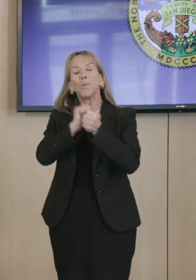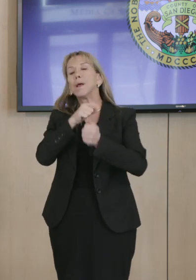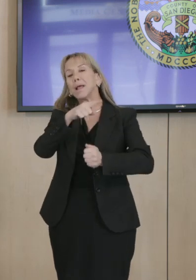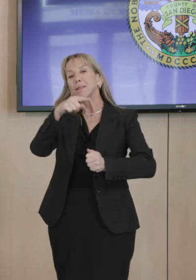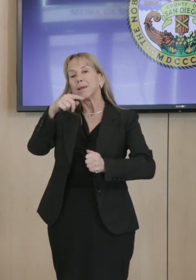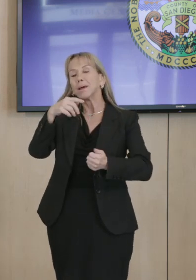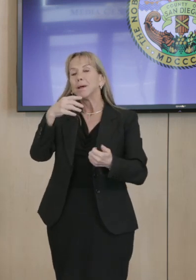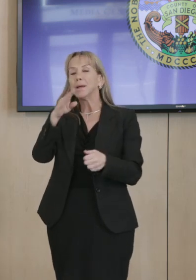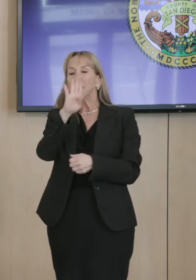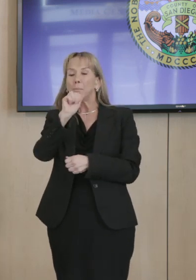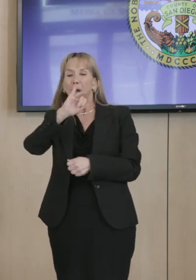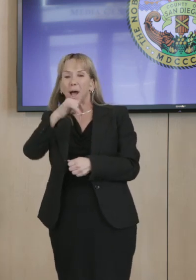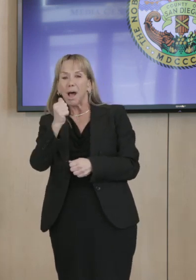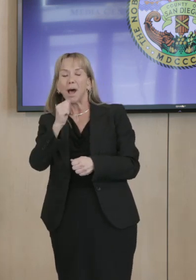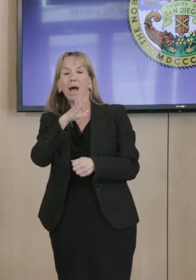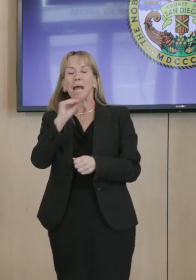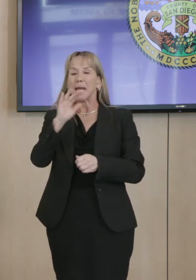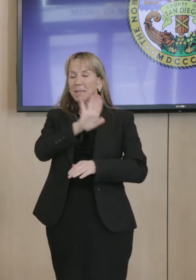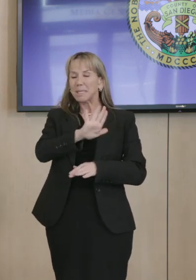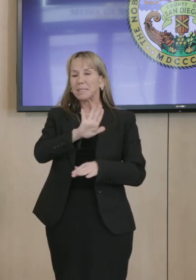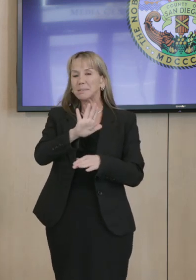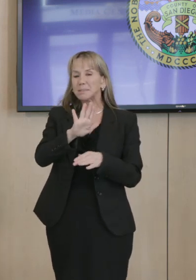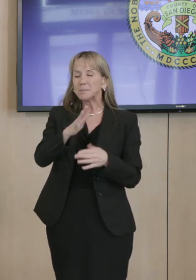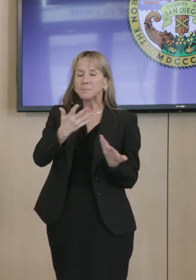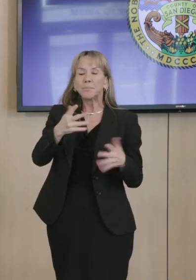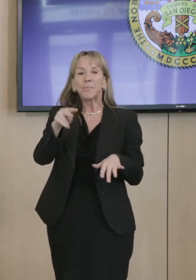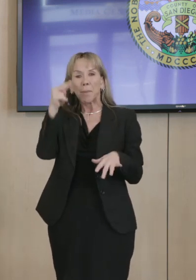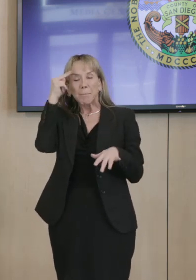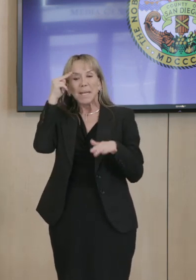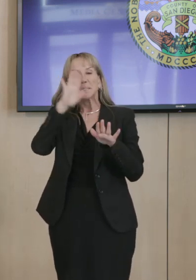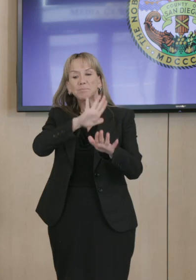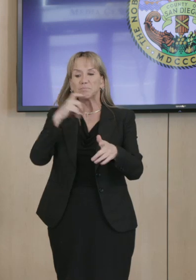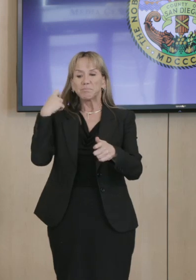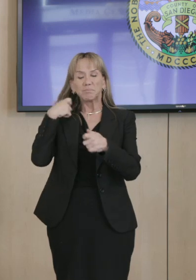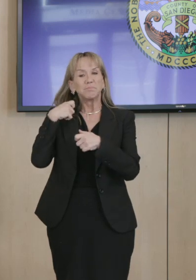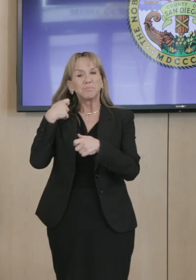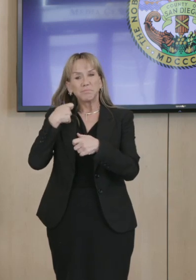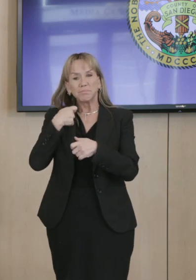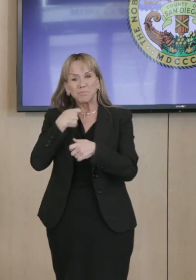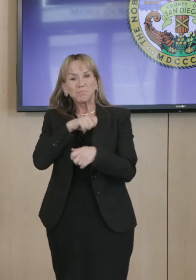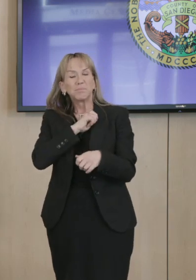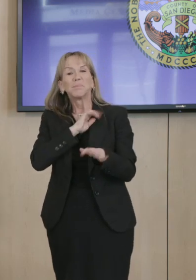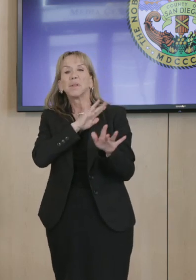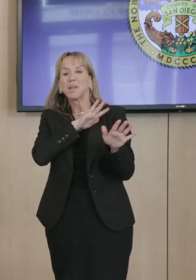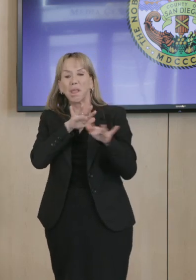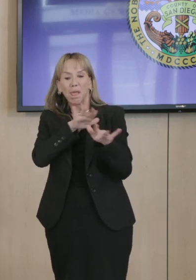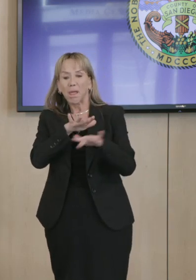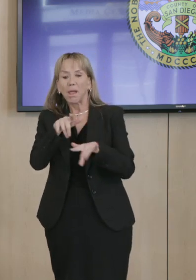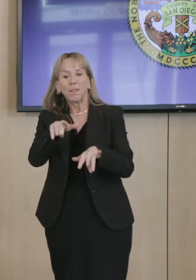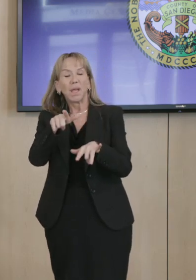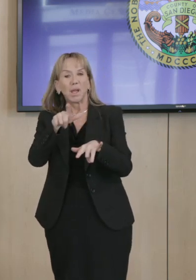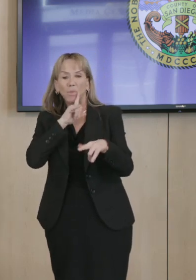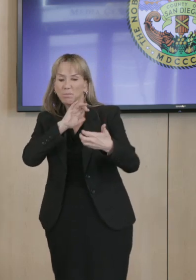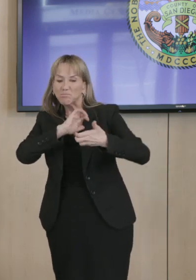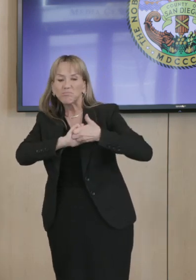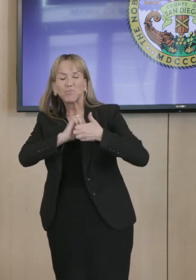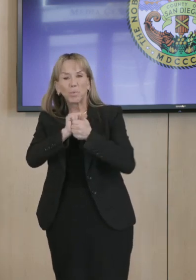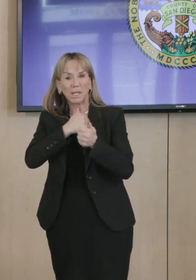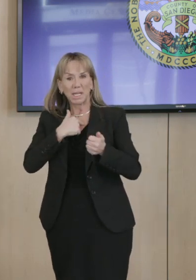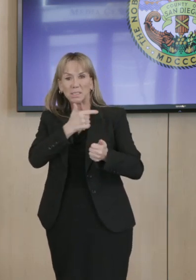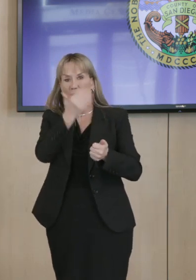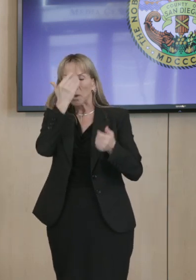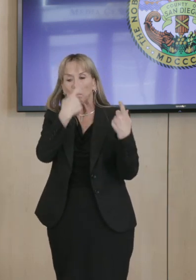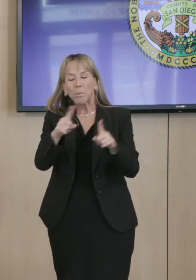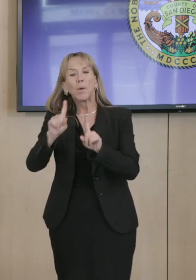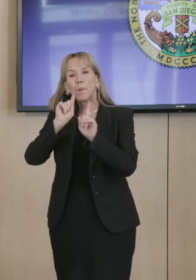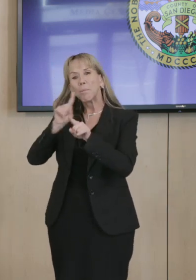California and the Mexican Health Ministry. We're in contact with them every day about cases that are occurring in Baja California. They